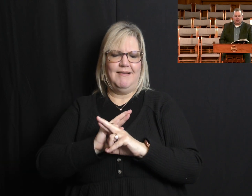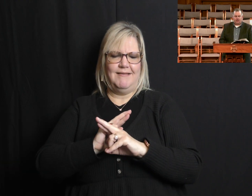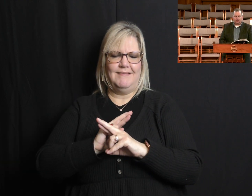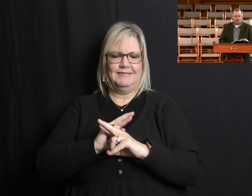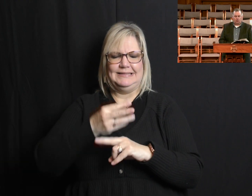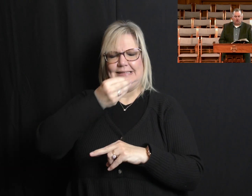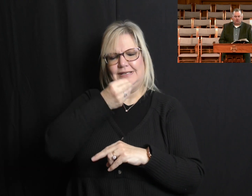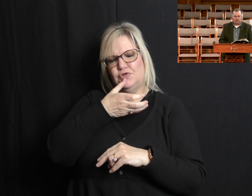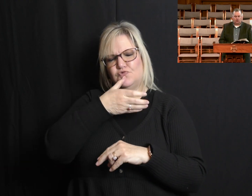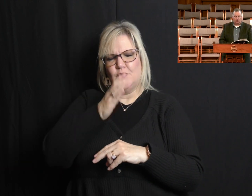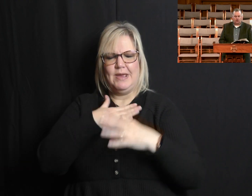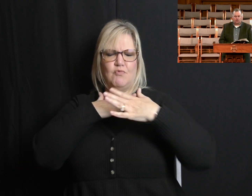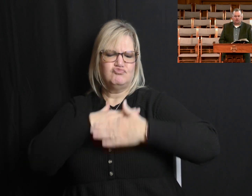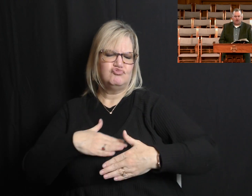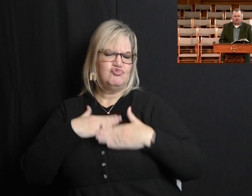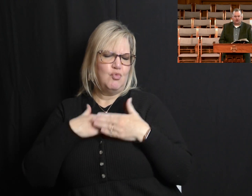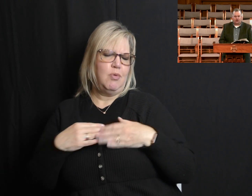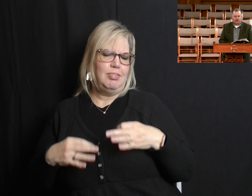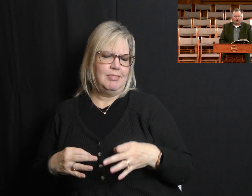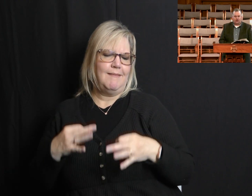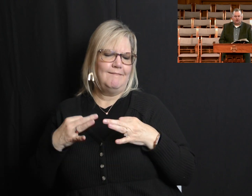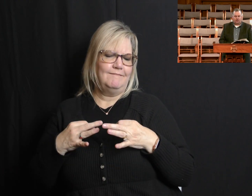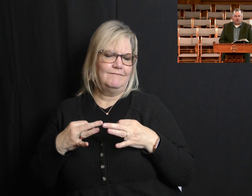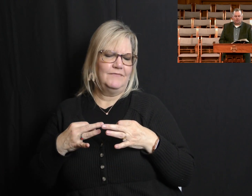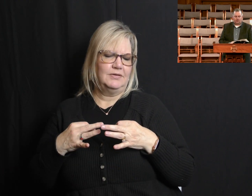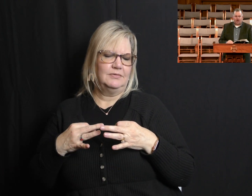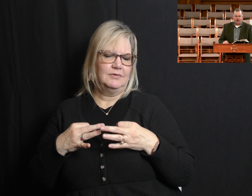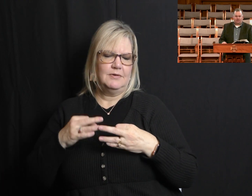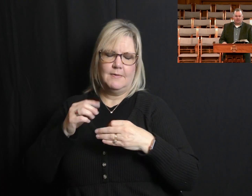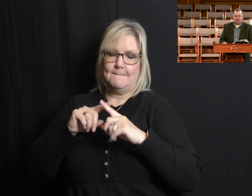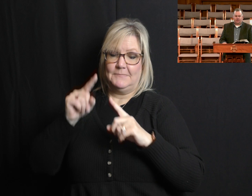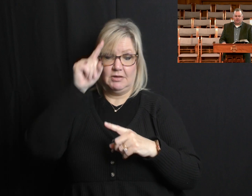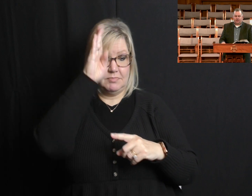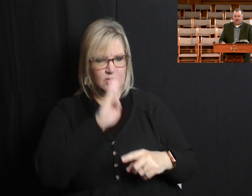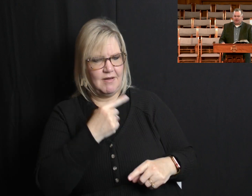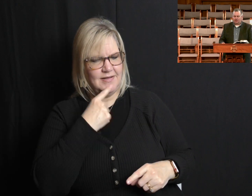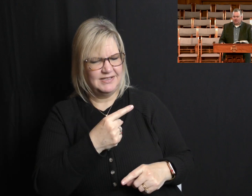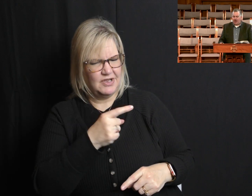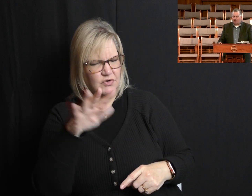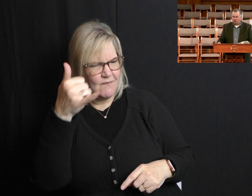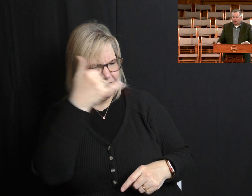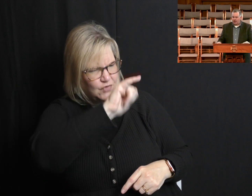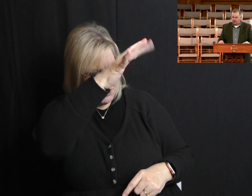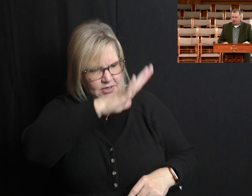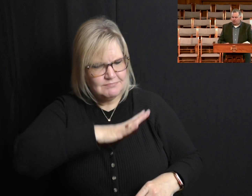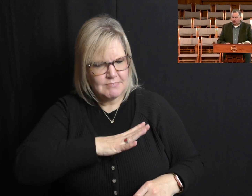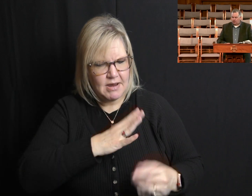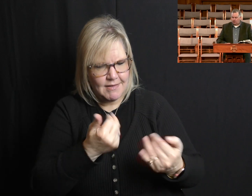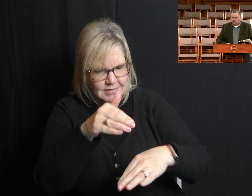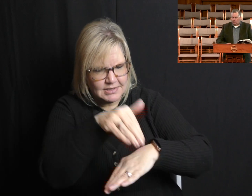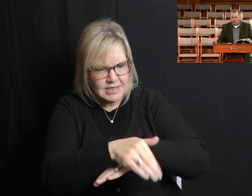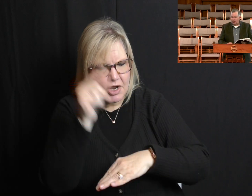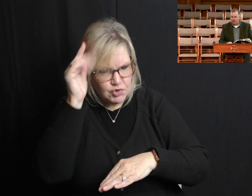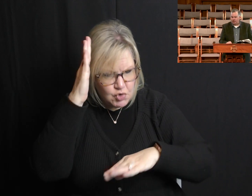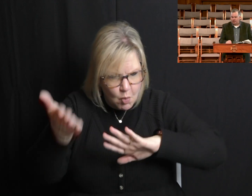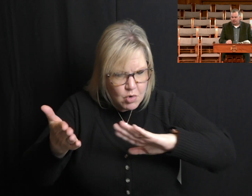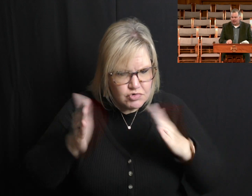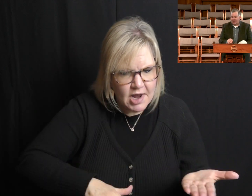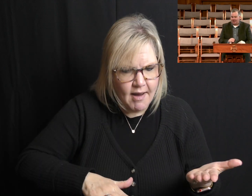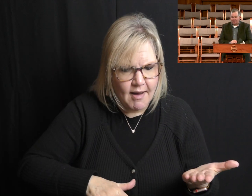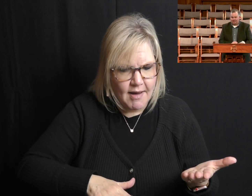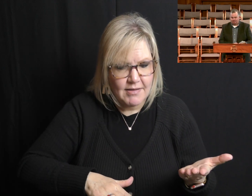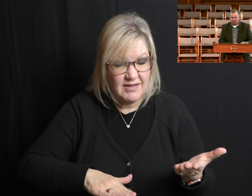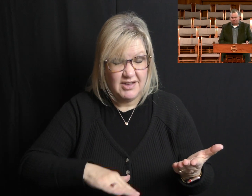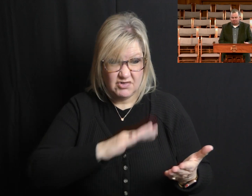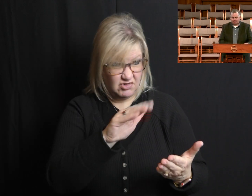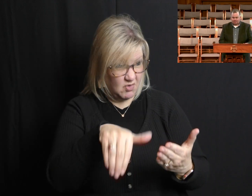That's how it is with the one who stores up treasure for himself and is not rich toward